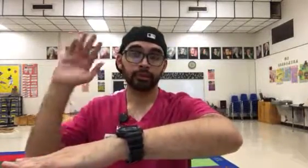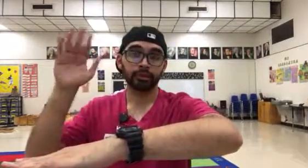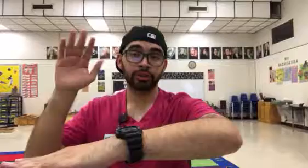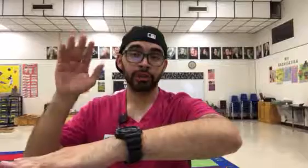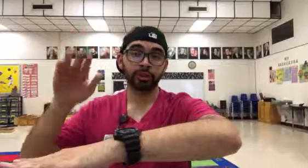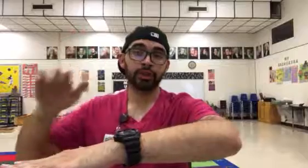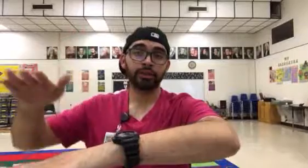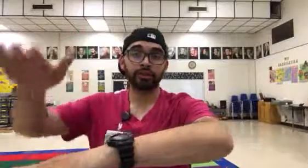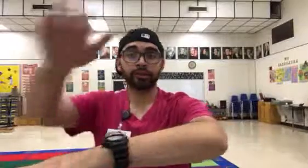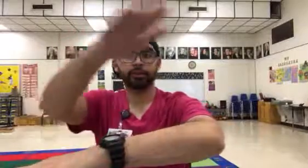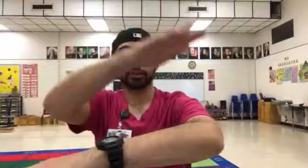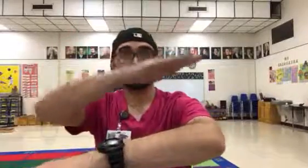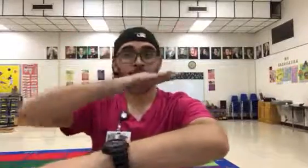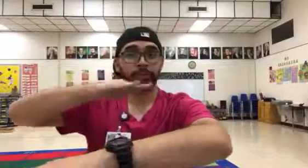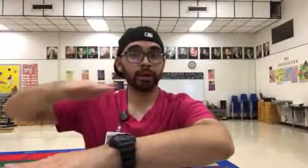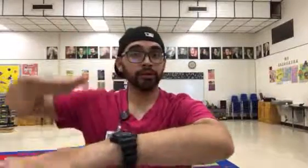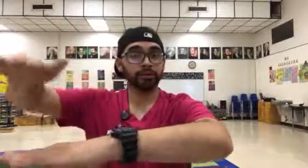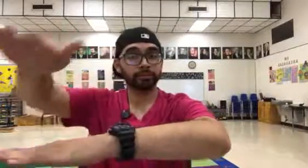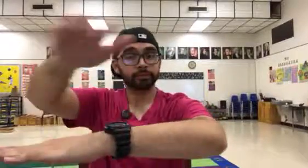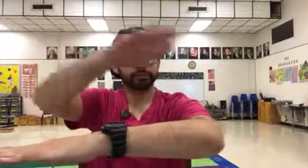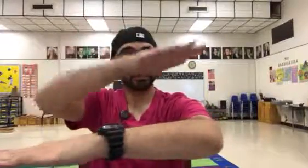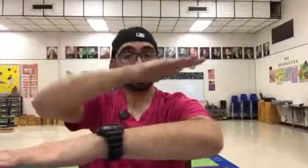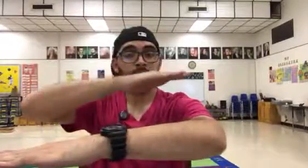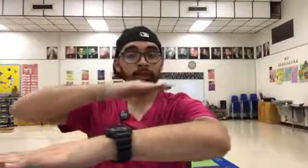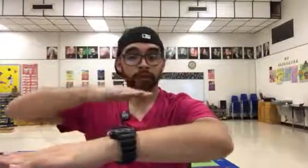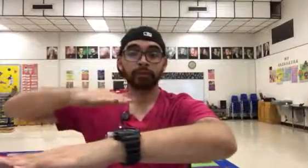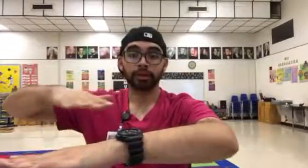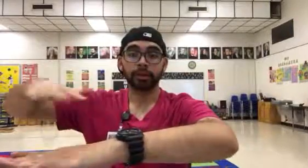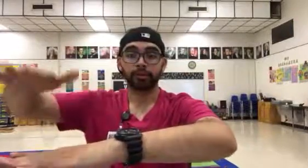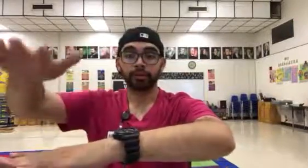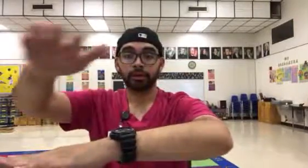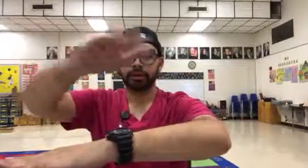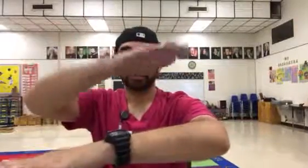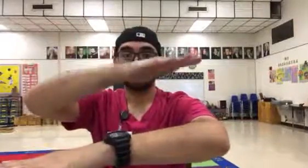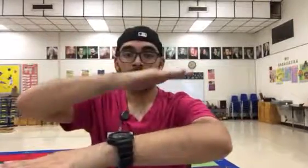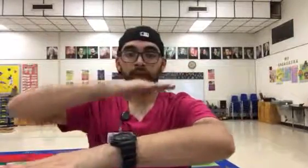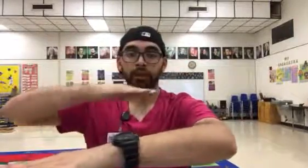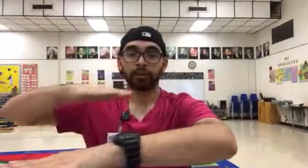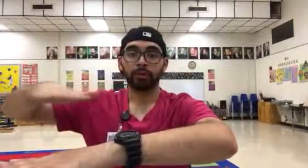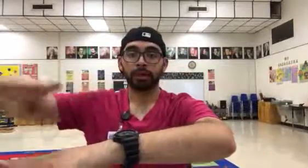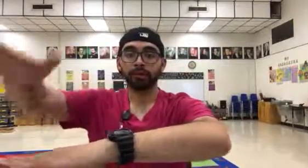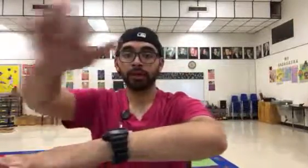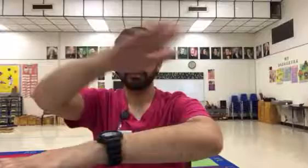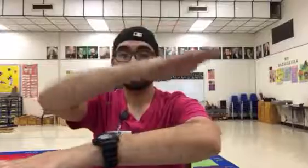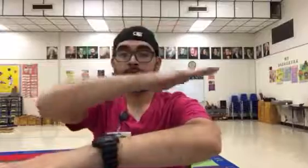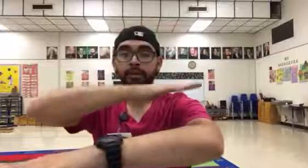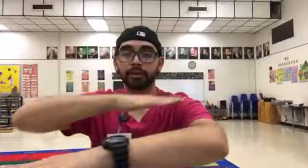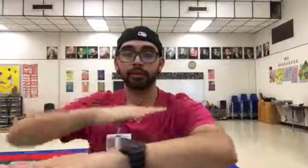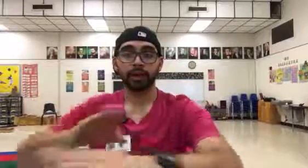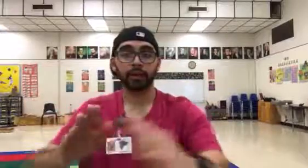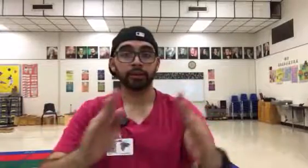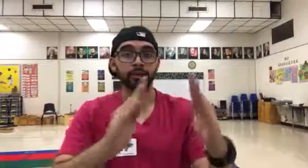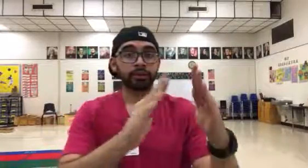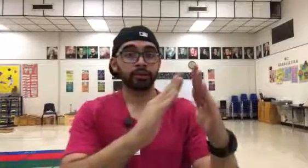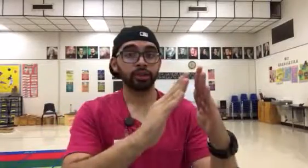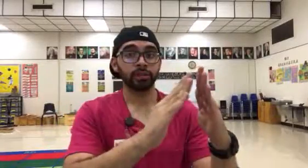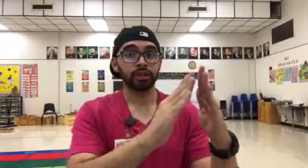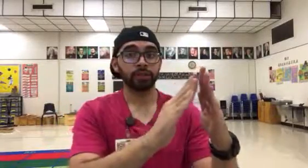With your dominant hand, you're gonna circle above for way above. Now you're gonna chimney tops.